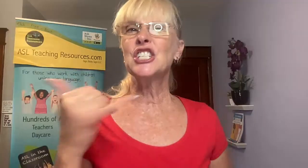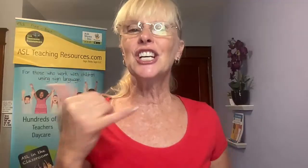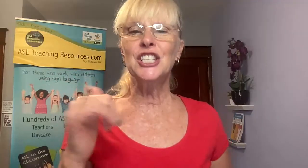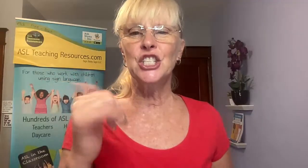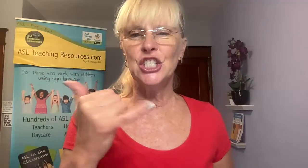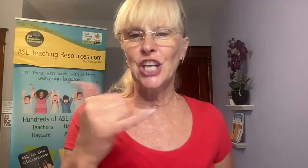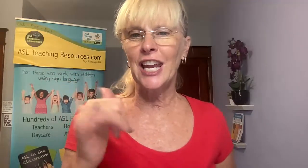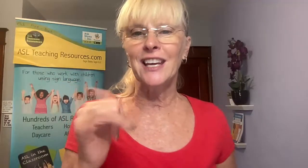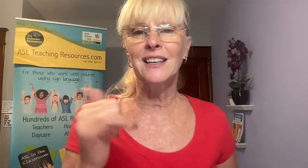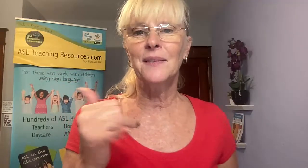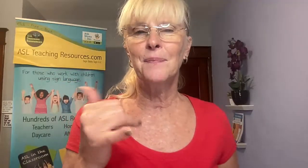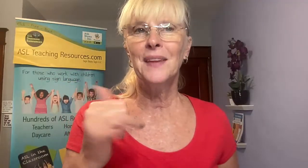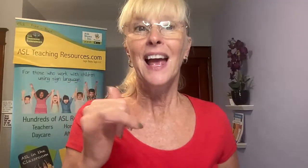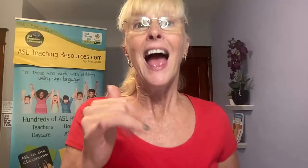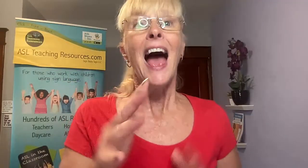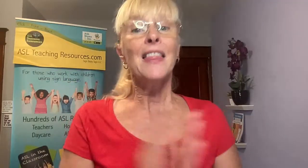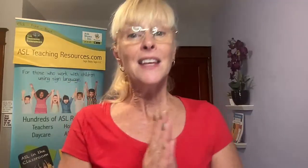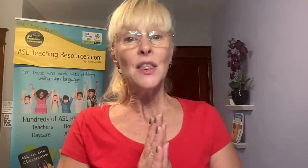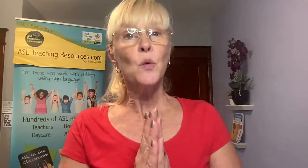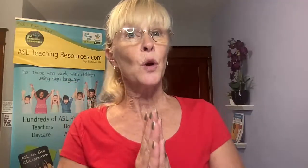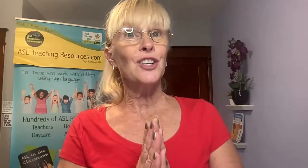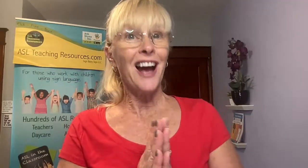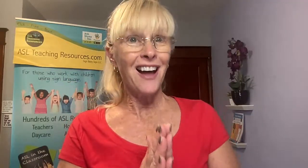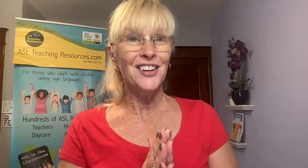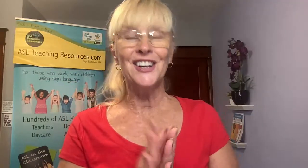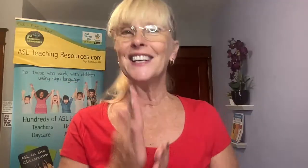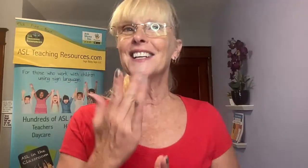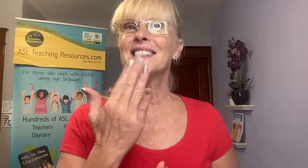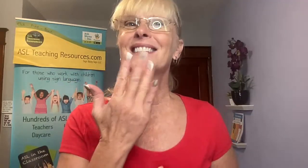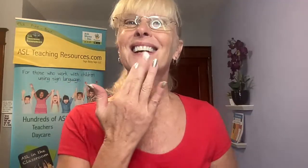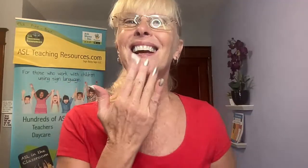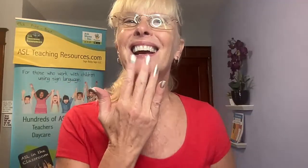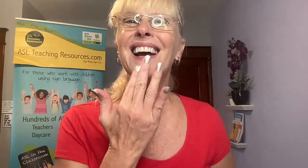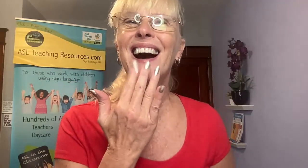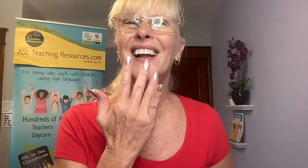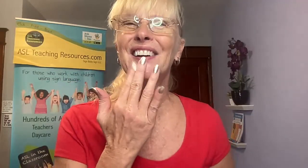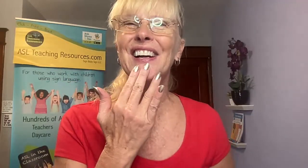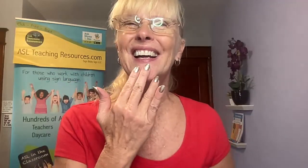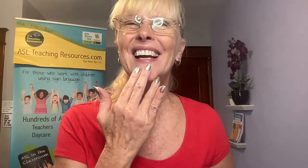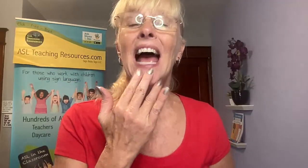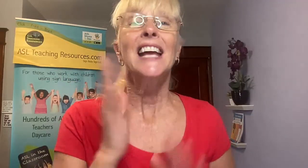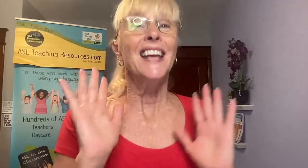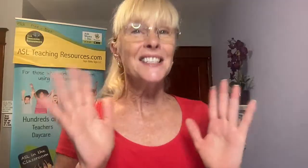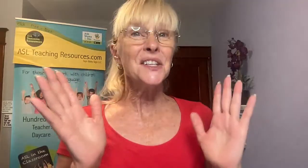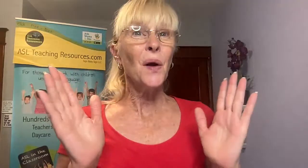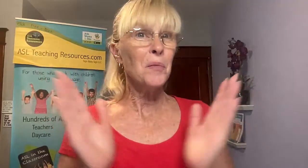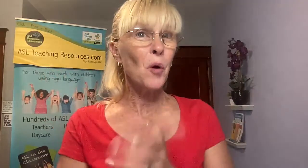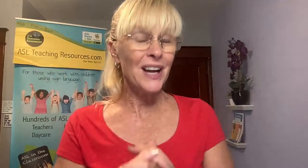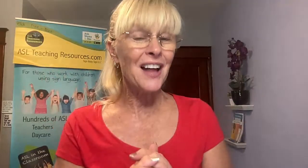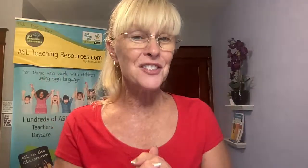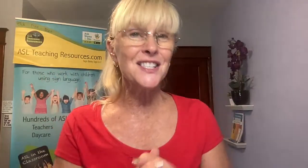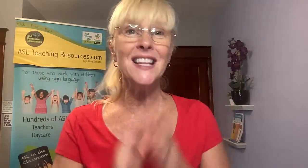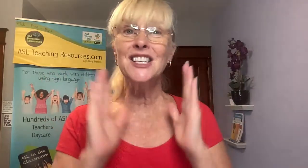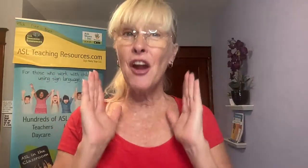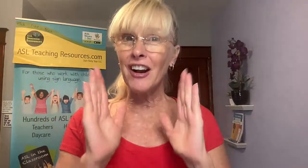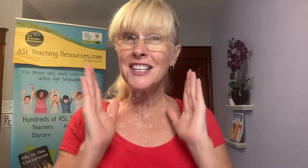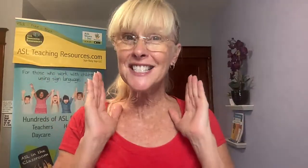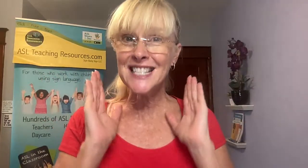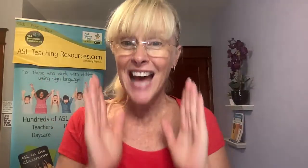just shake it. And then the word color is color. Yes, there are more colors than just